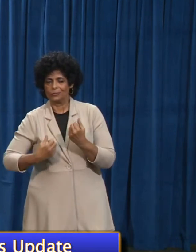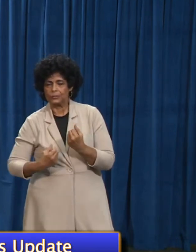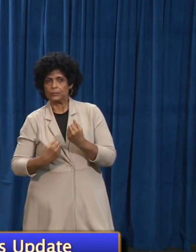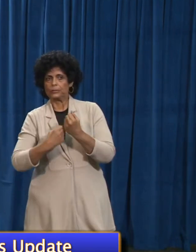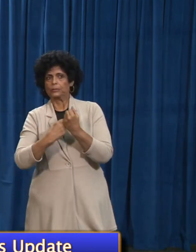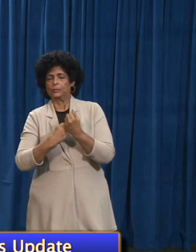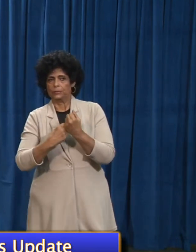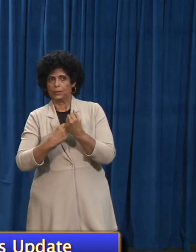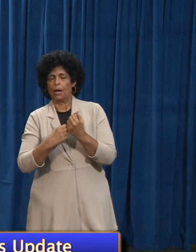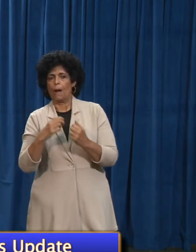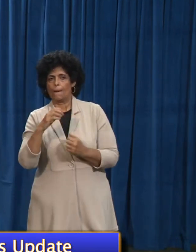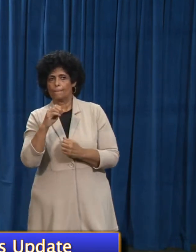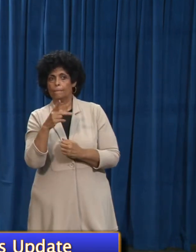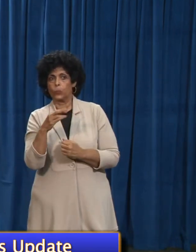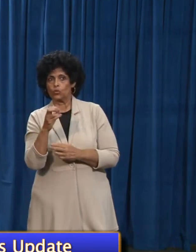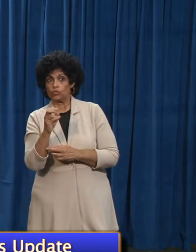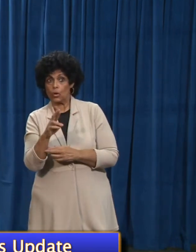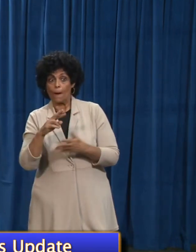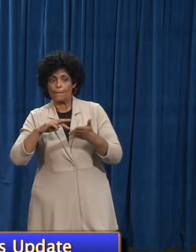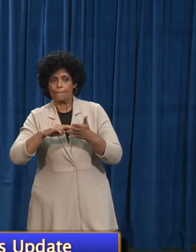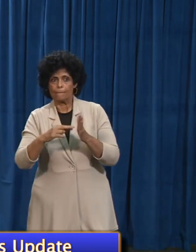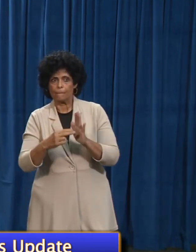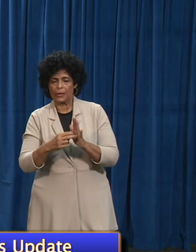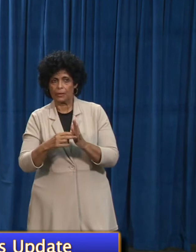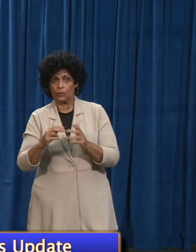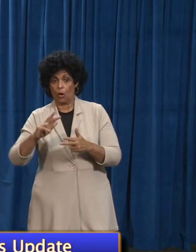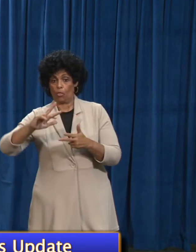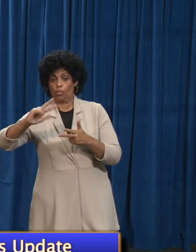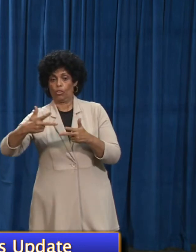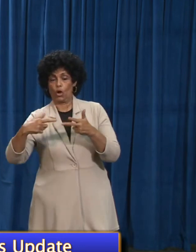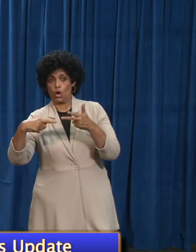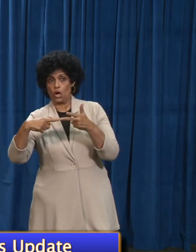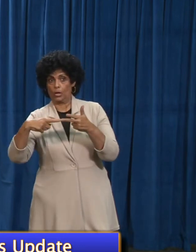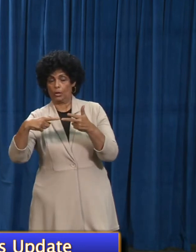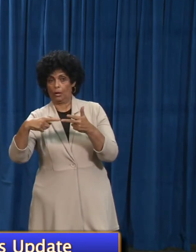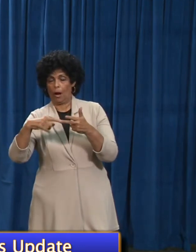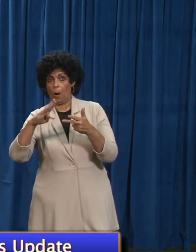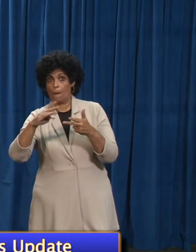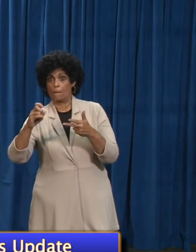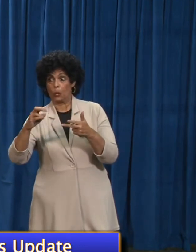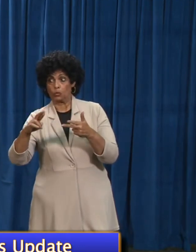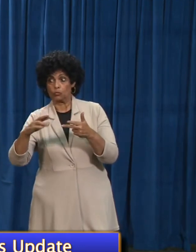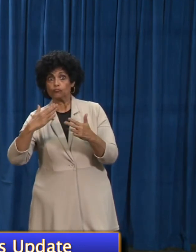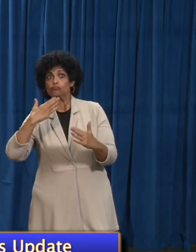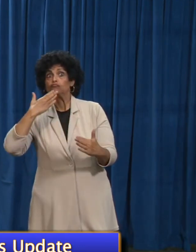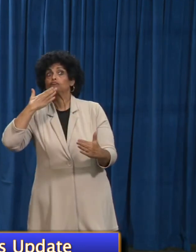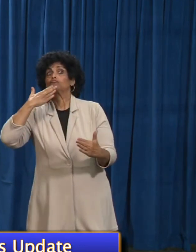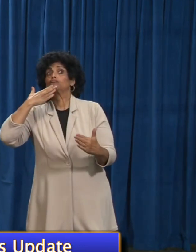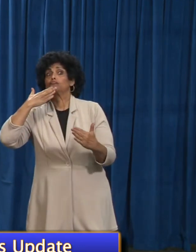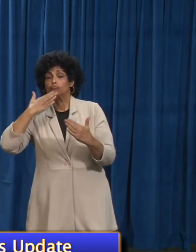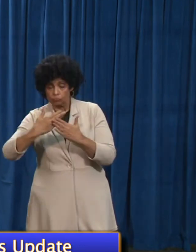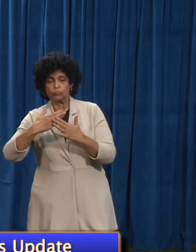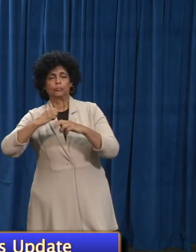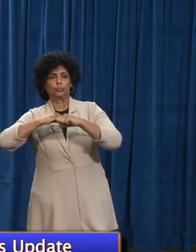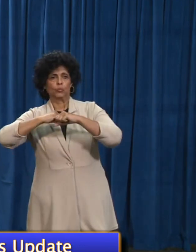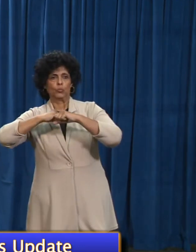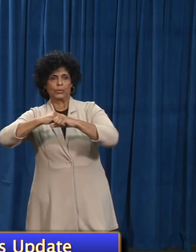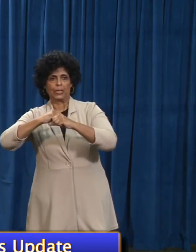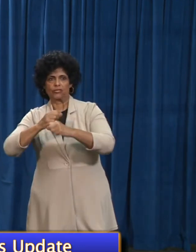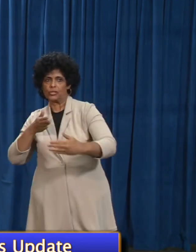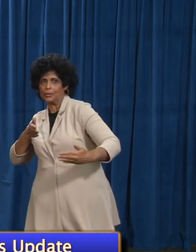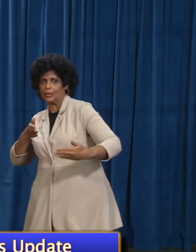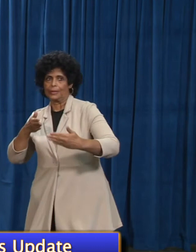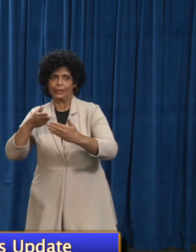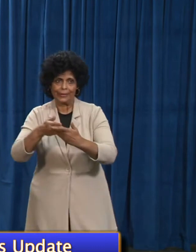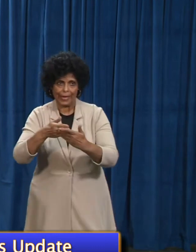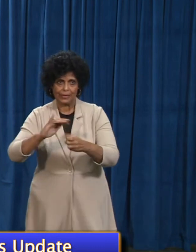that boosters provide very good protection against the Omicron variant.